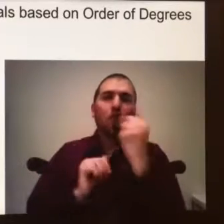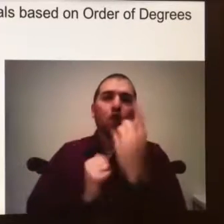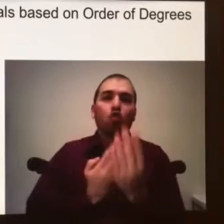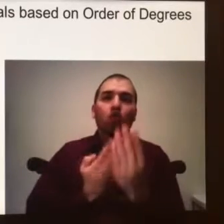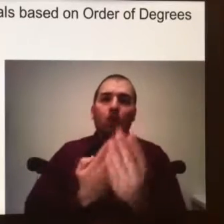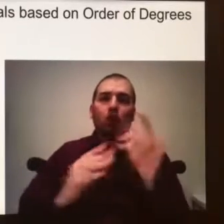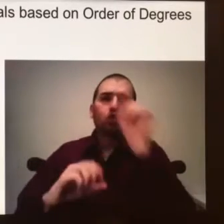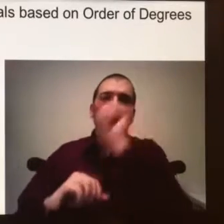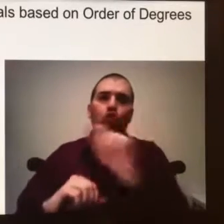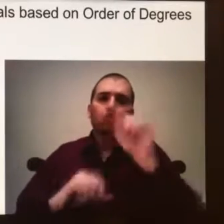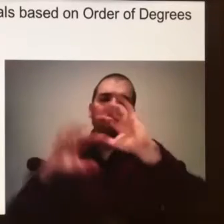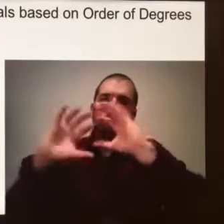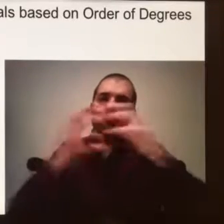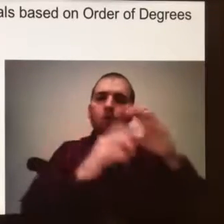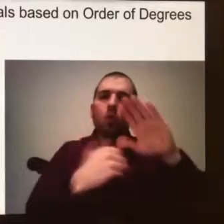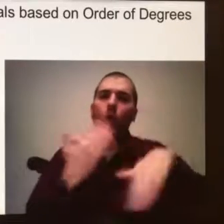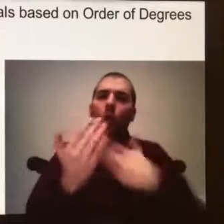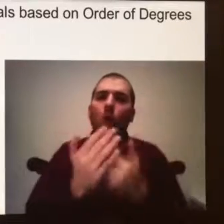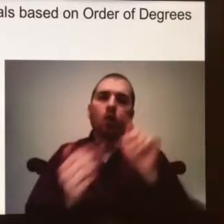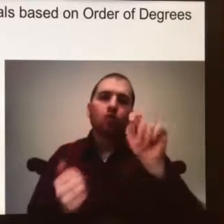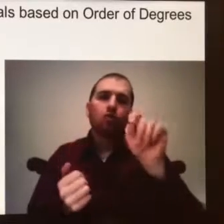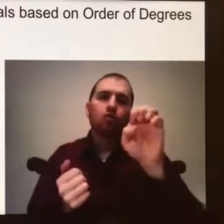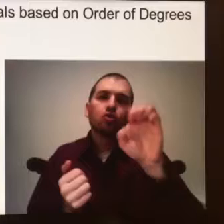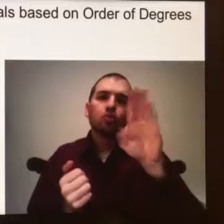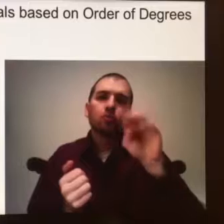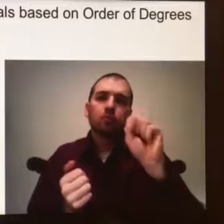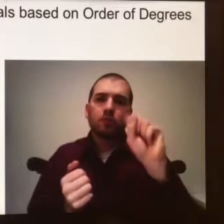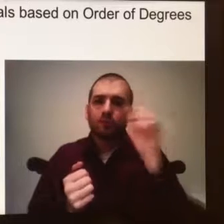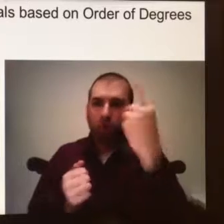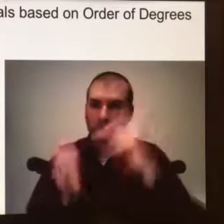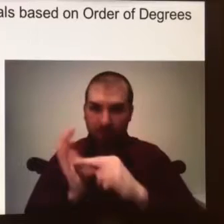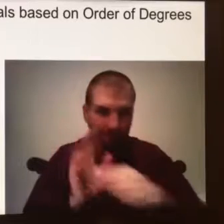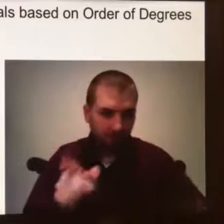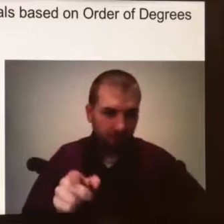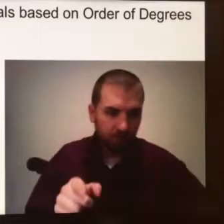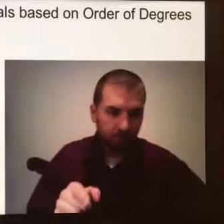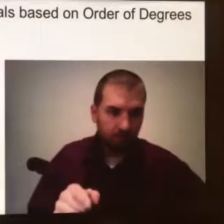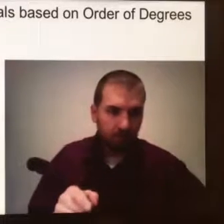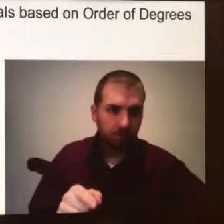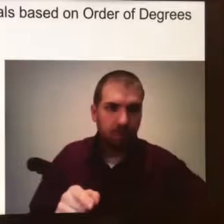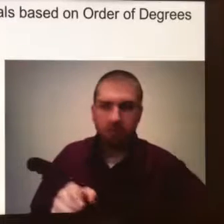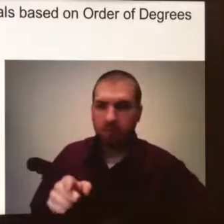and then writing the equation with a decreasing array of exponents.